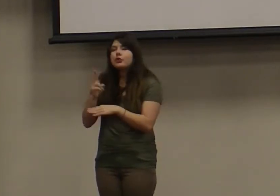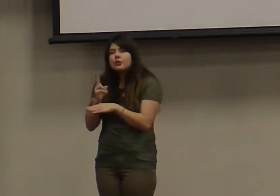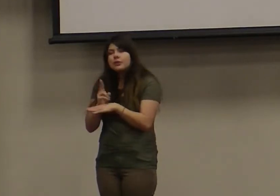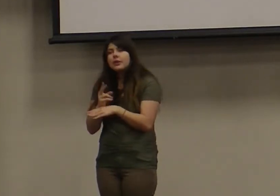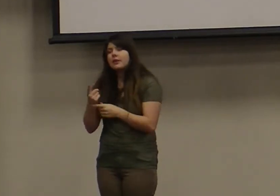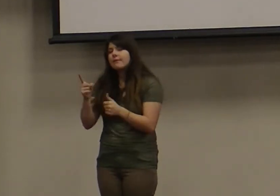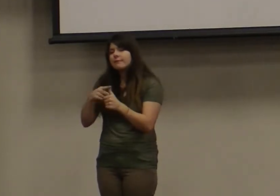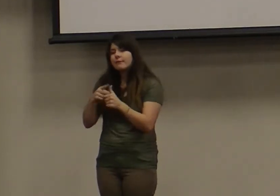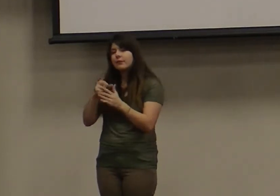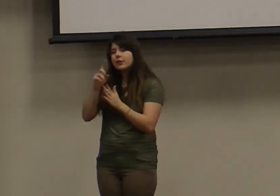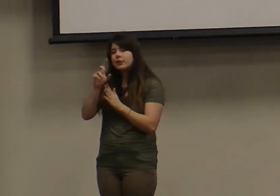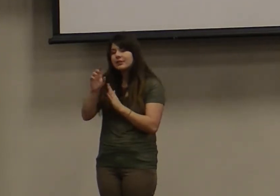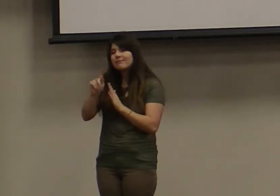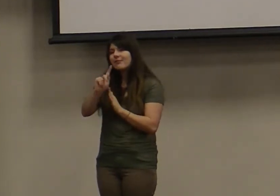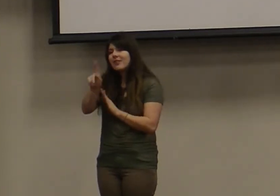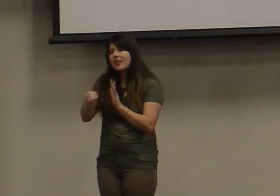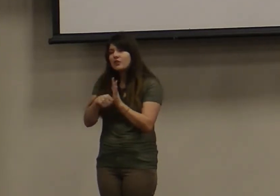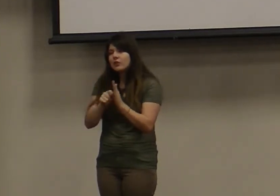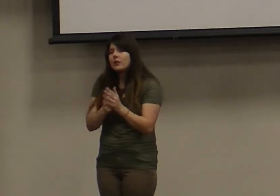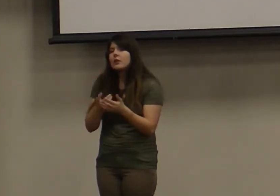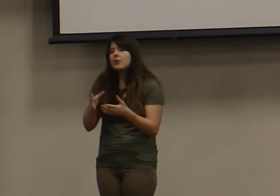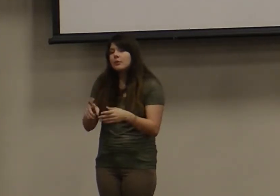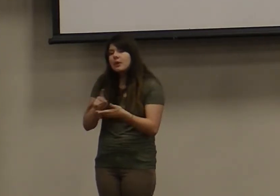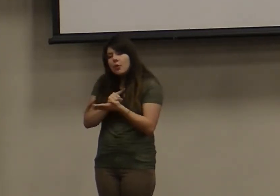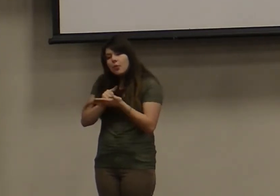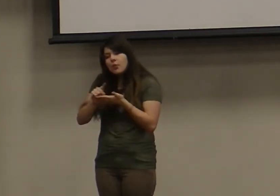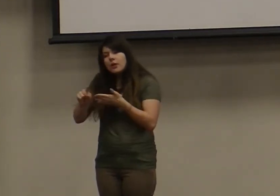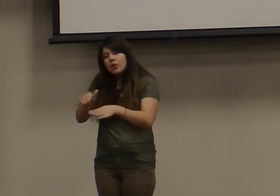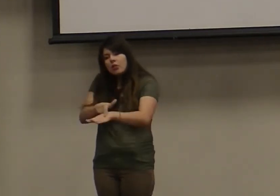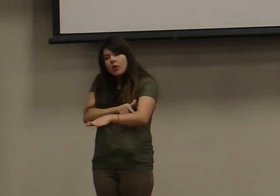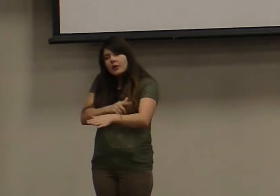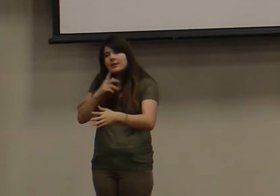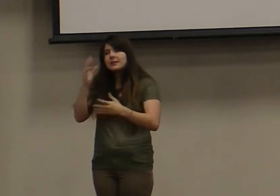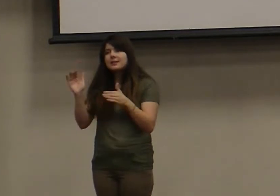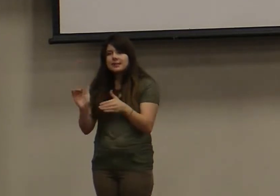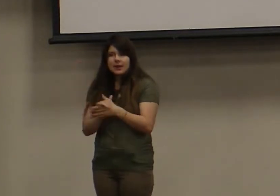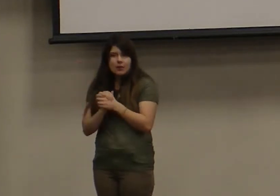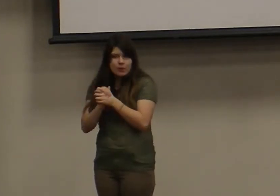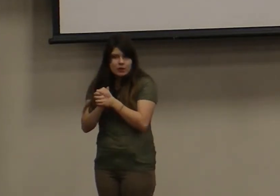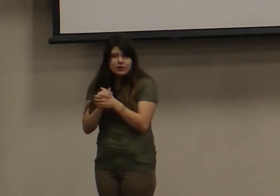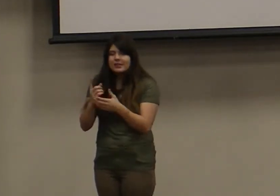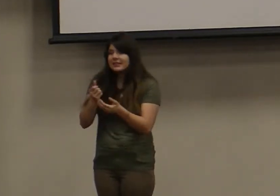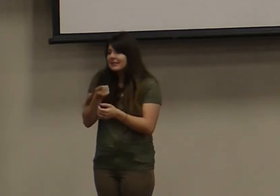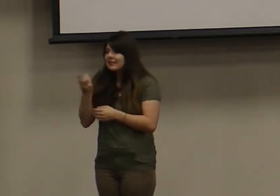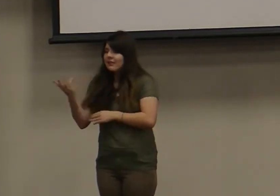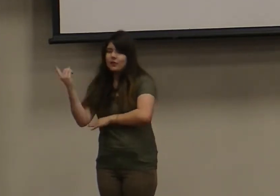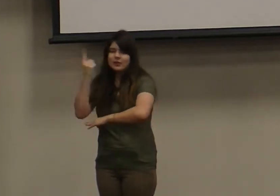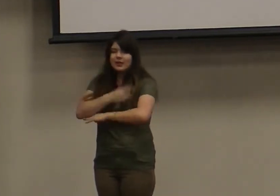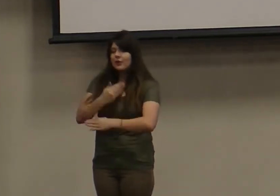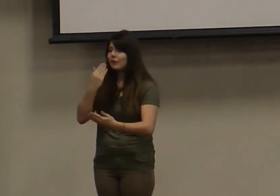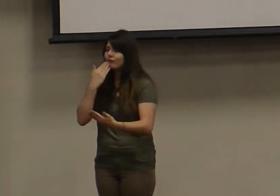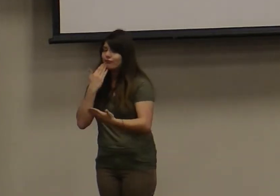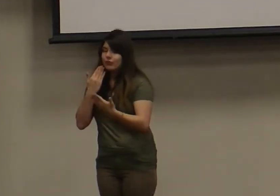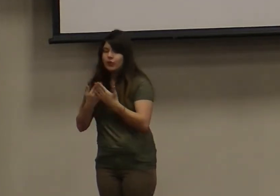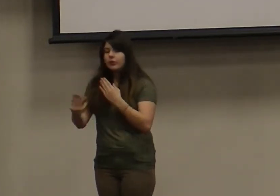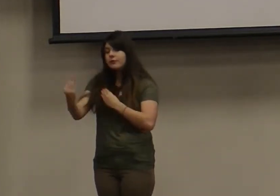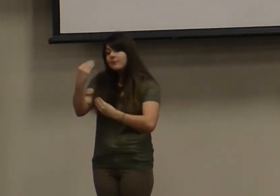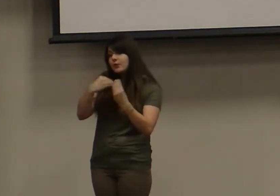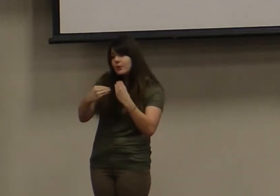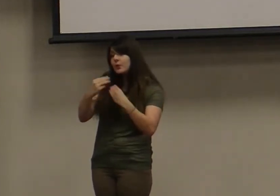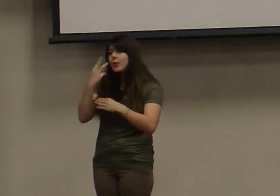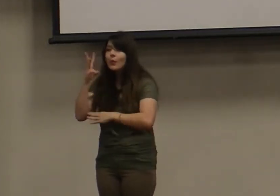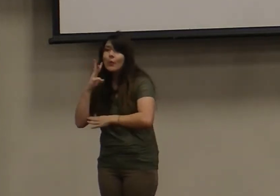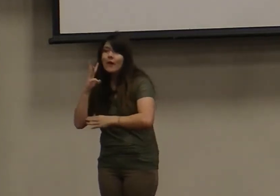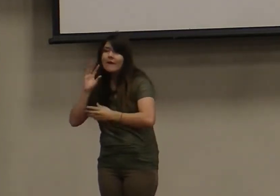here, it would be a week-long celebration. Several days of good food and wine and family